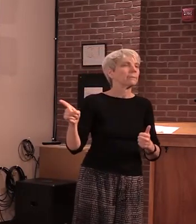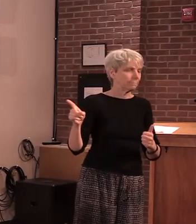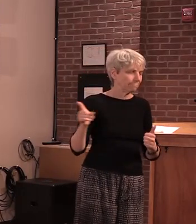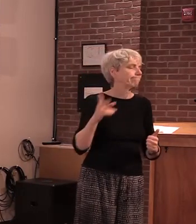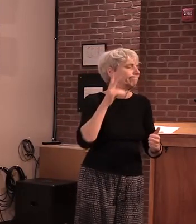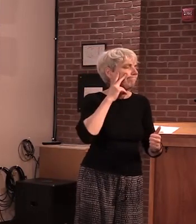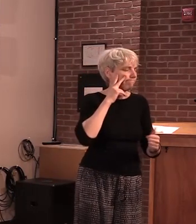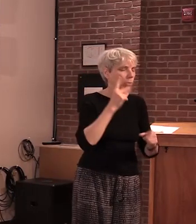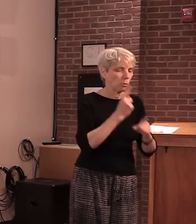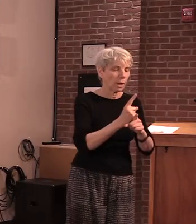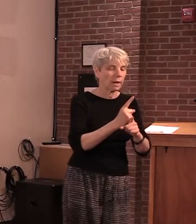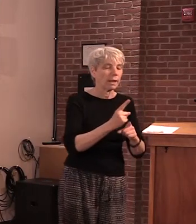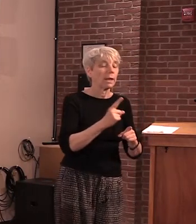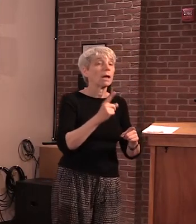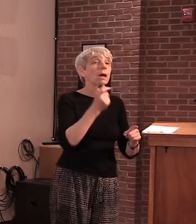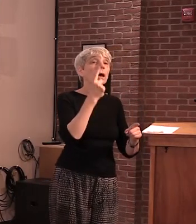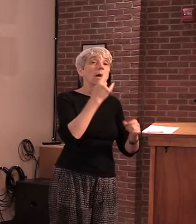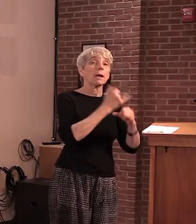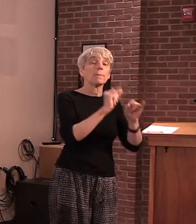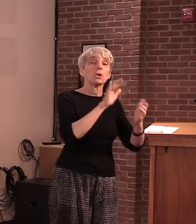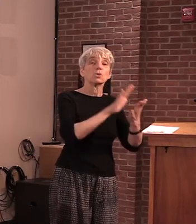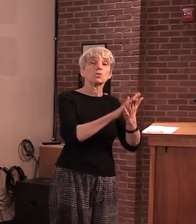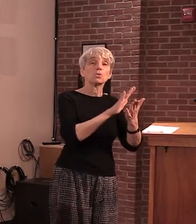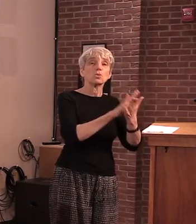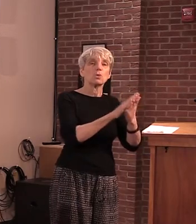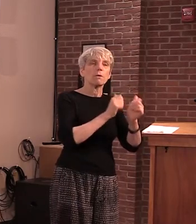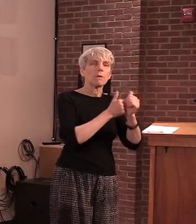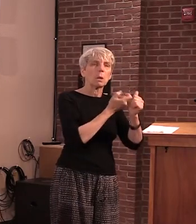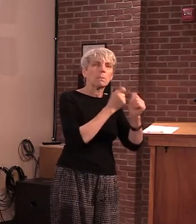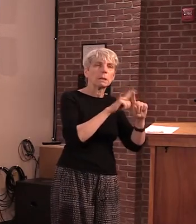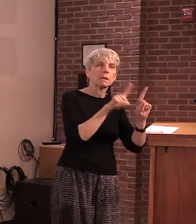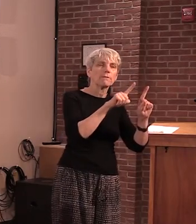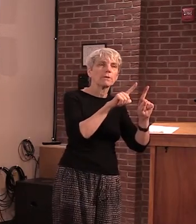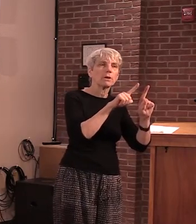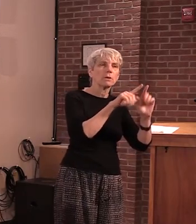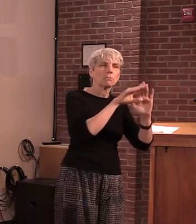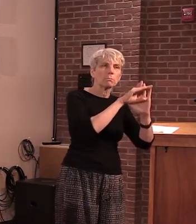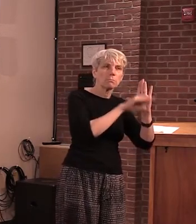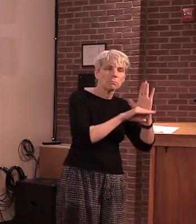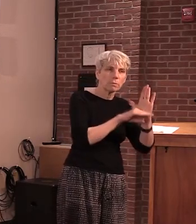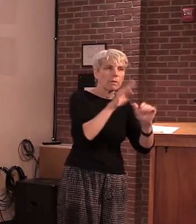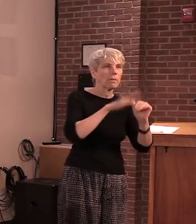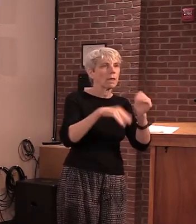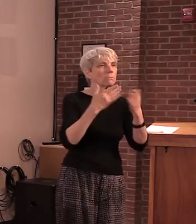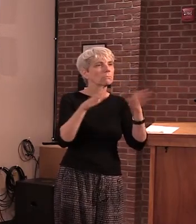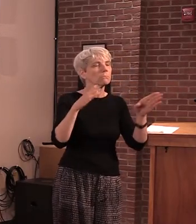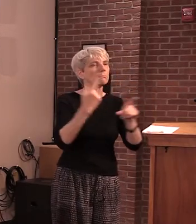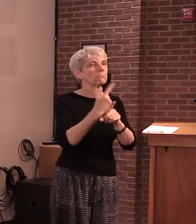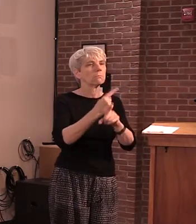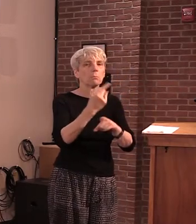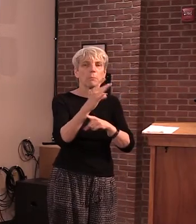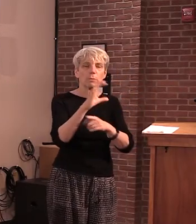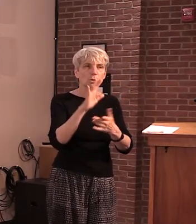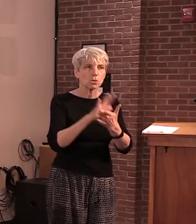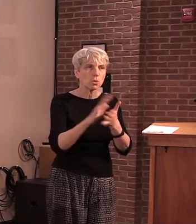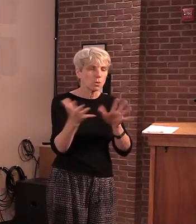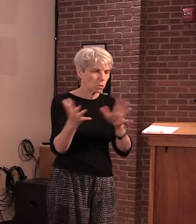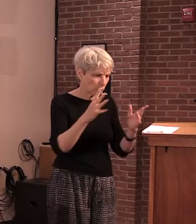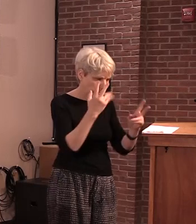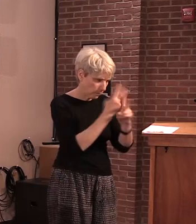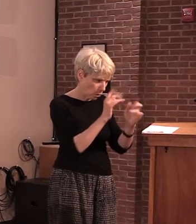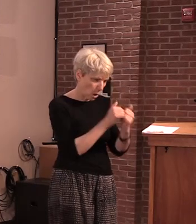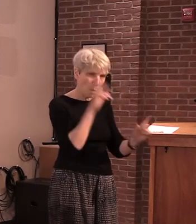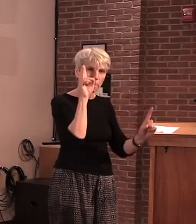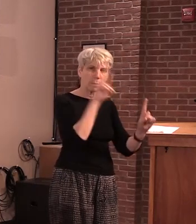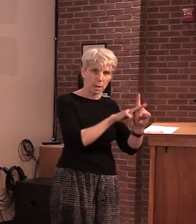The independent schools function a little different under statute, so we'll have to, fall back on how we can work with the statute to enact this.